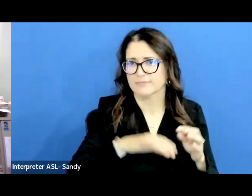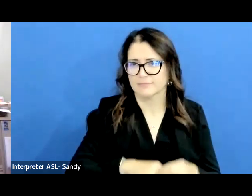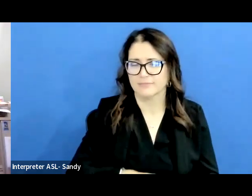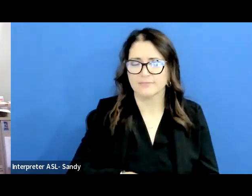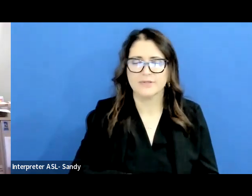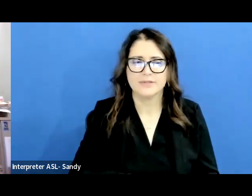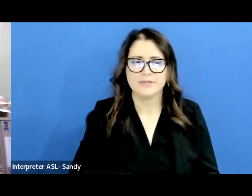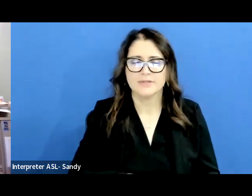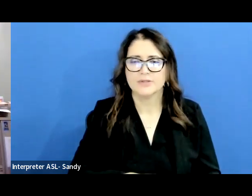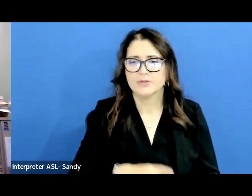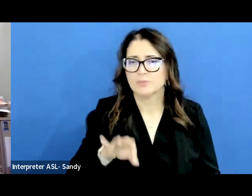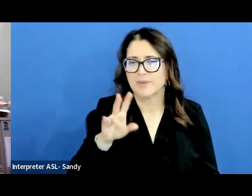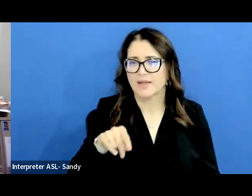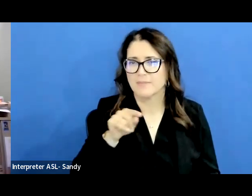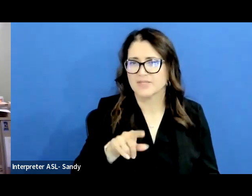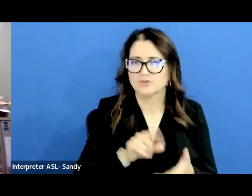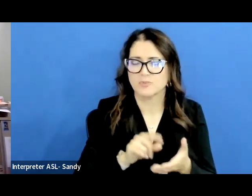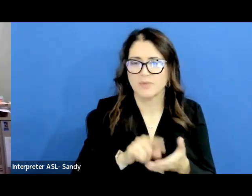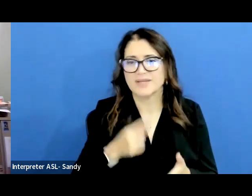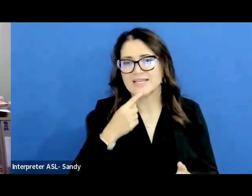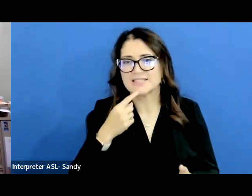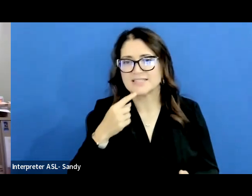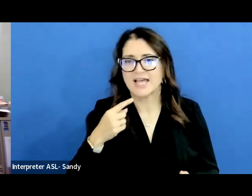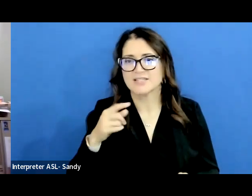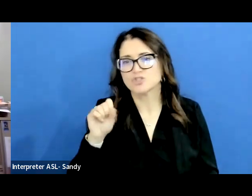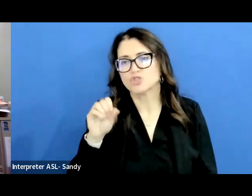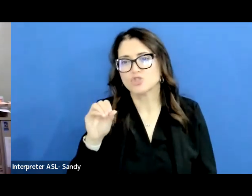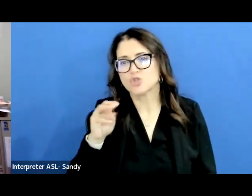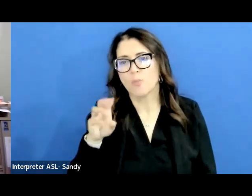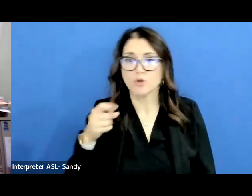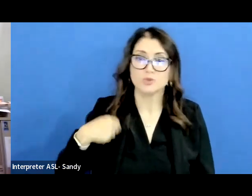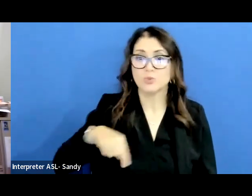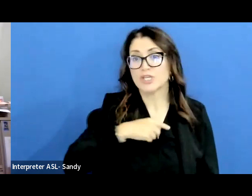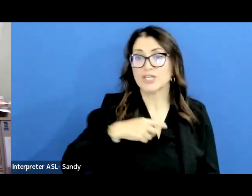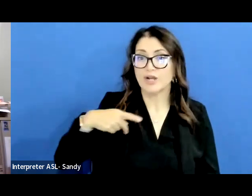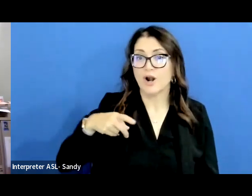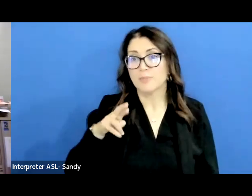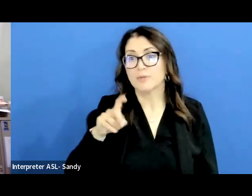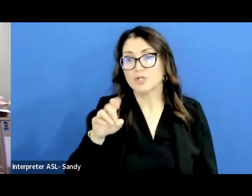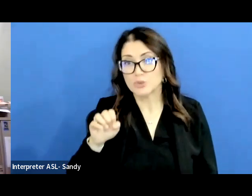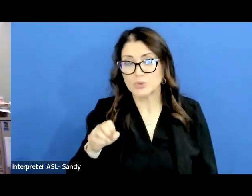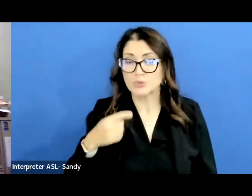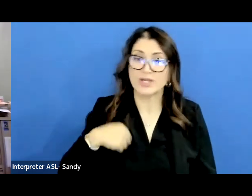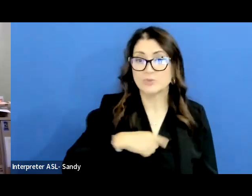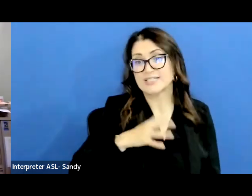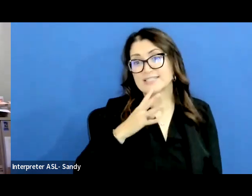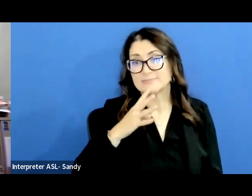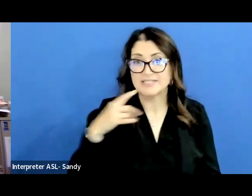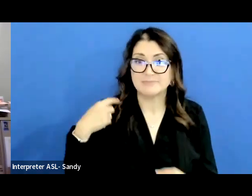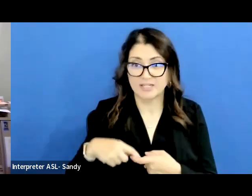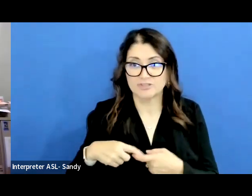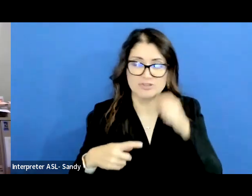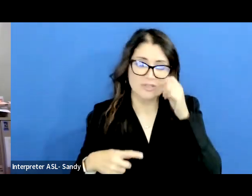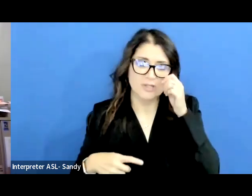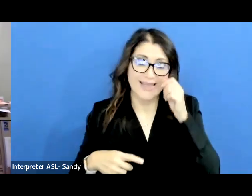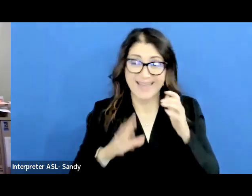Spanish and they said, you know, somos Purdue, we are Purdue, right? And we speak Spanish. Well, at the time, there was only a